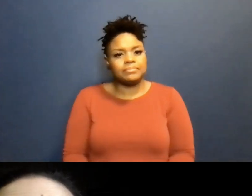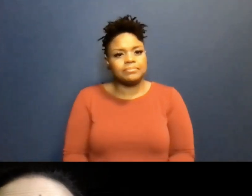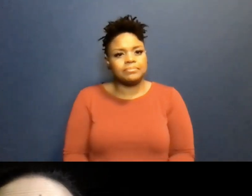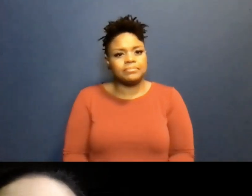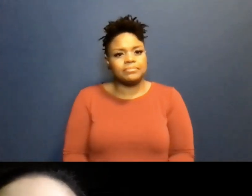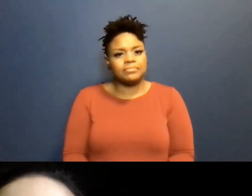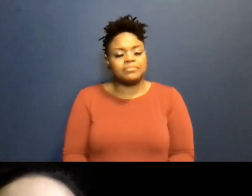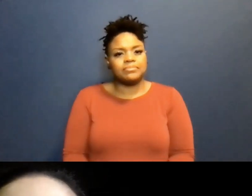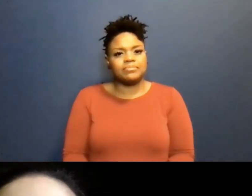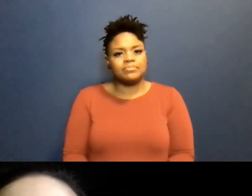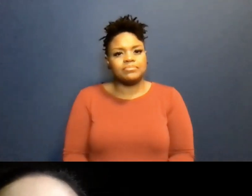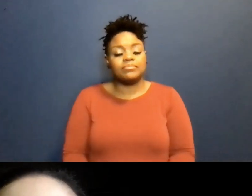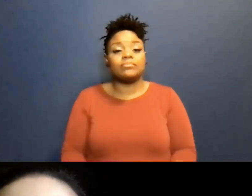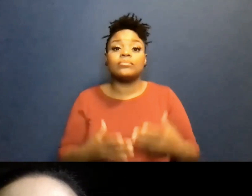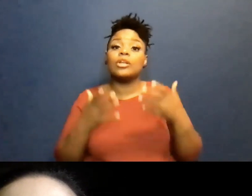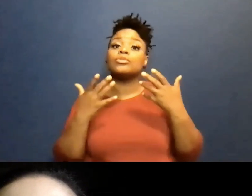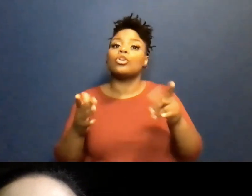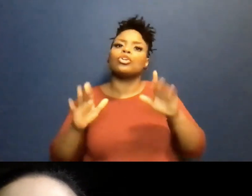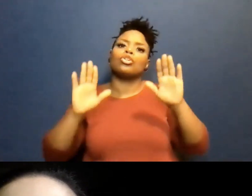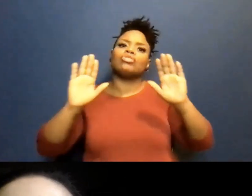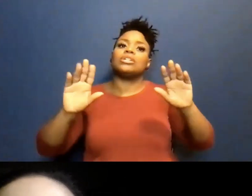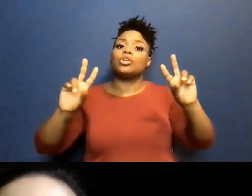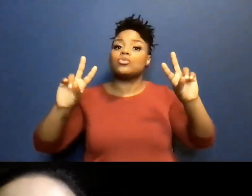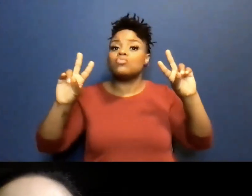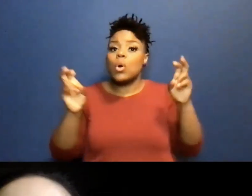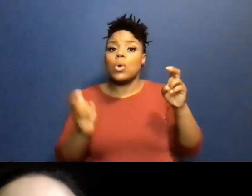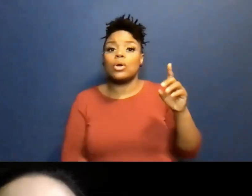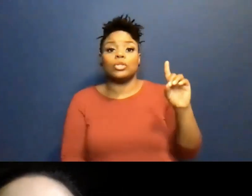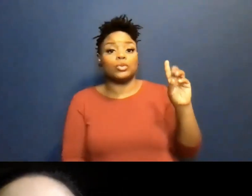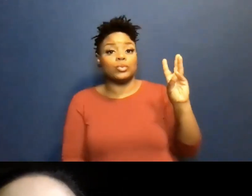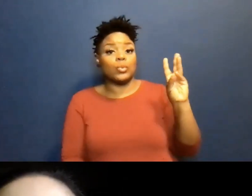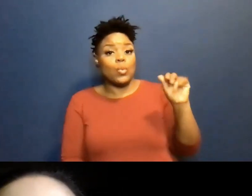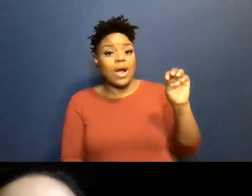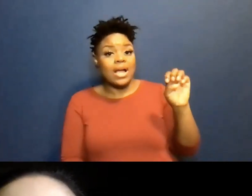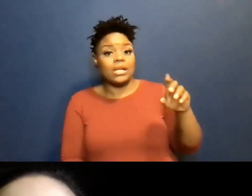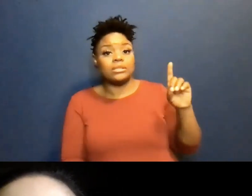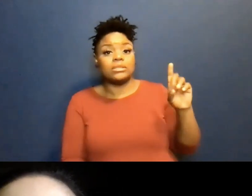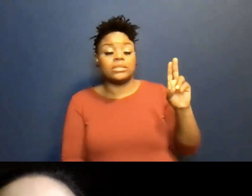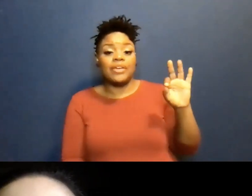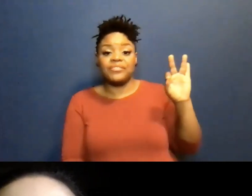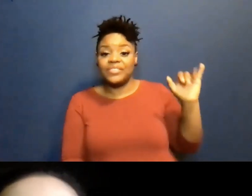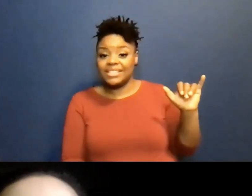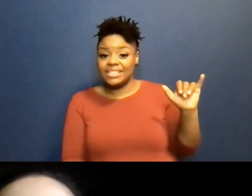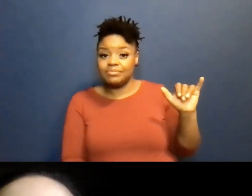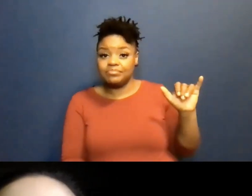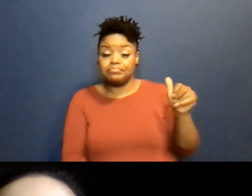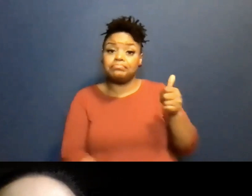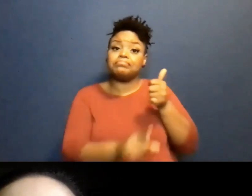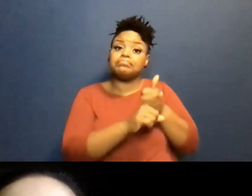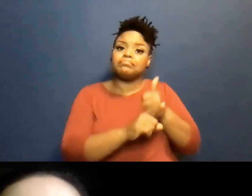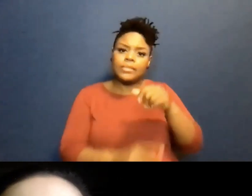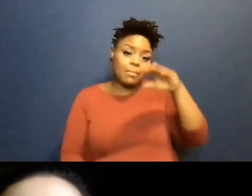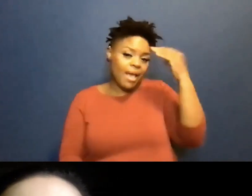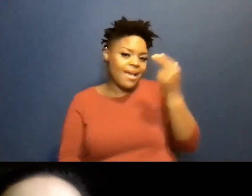Dwayne McDuffie. He died a few years ago, and he was a Black comic writer. There's just not very many of them, and he wrote a variety of things. But he'd